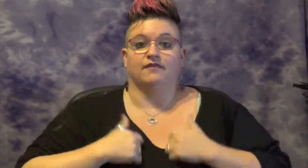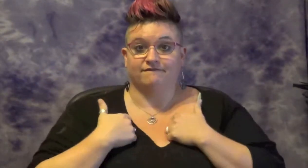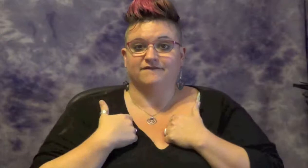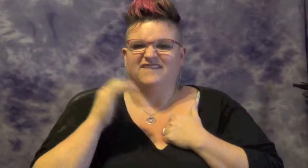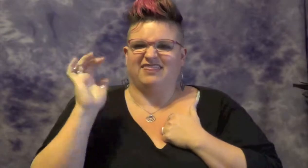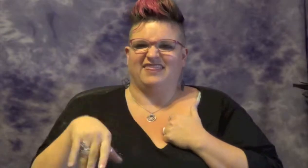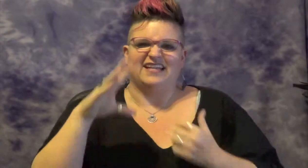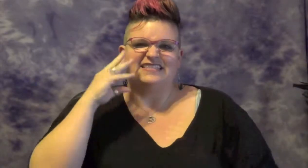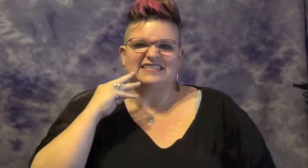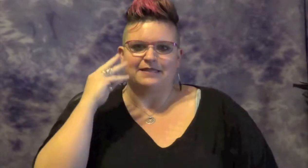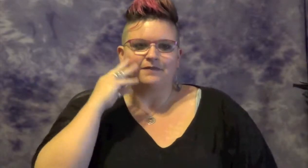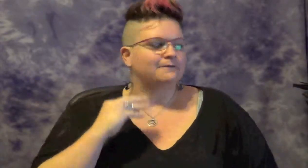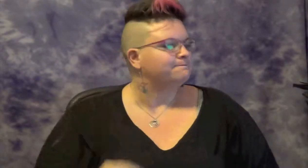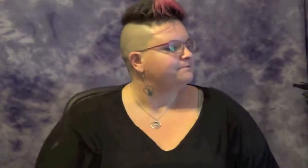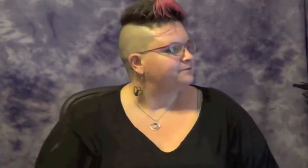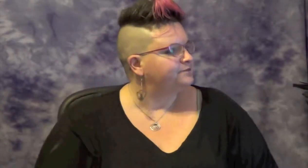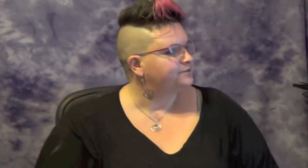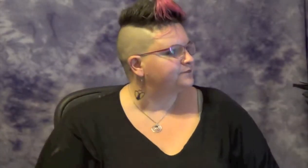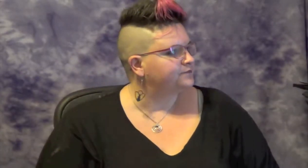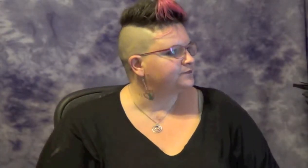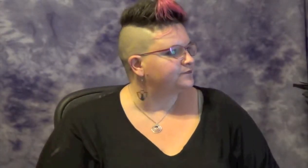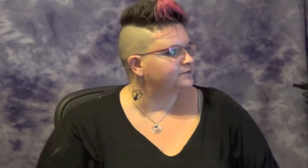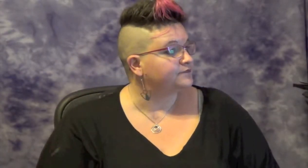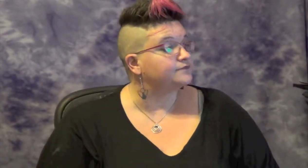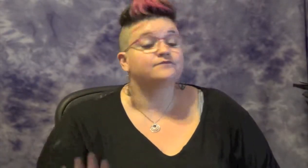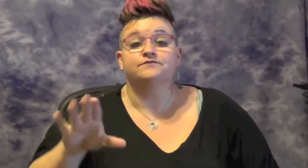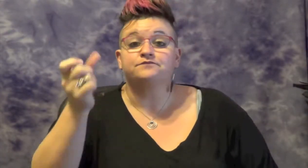everything that you're about. That's what your schema is.